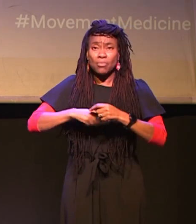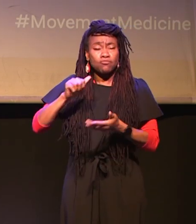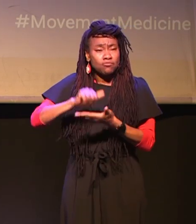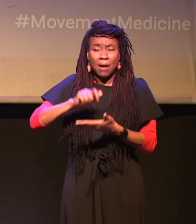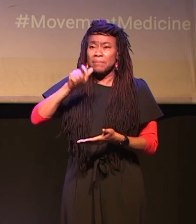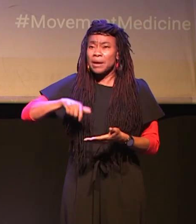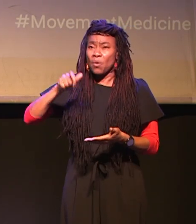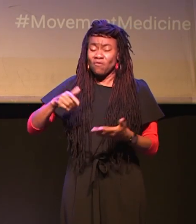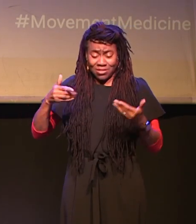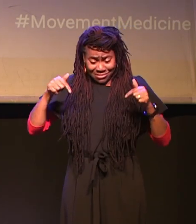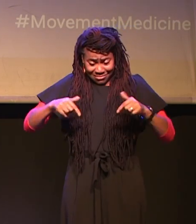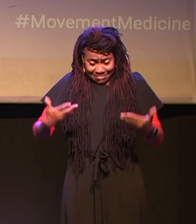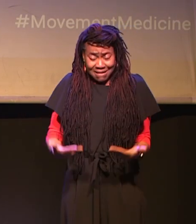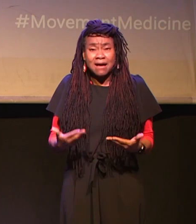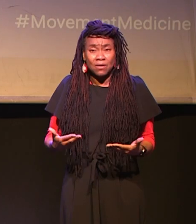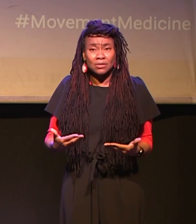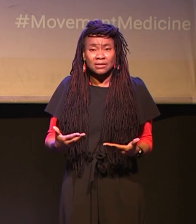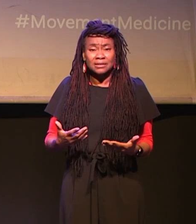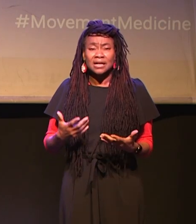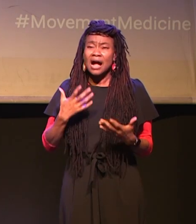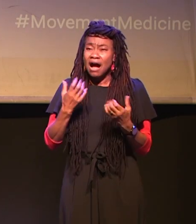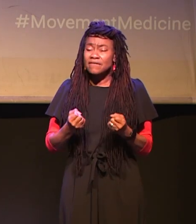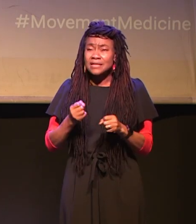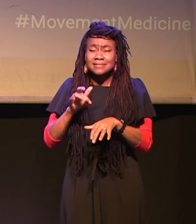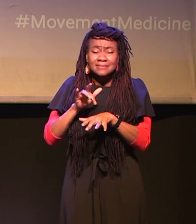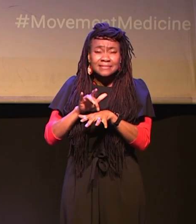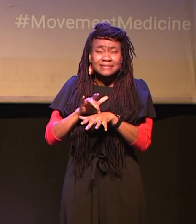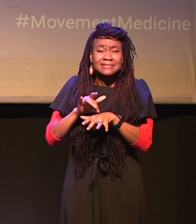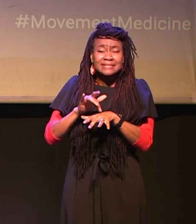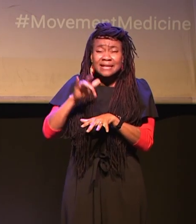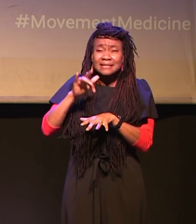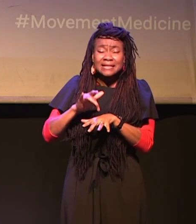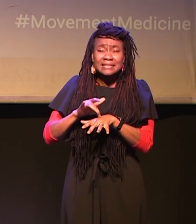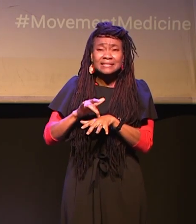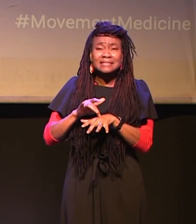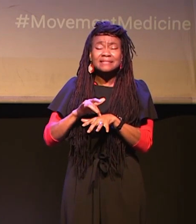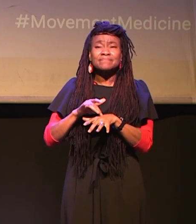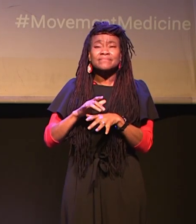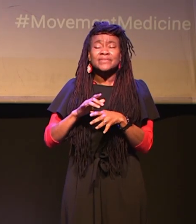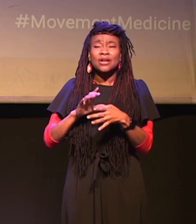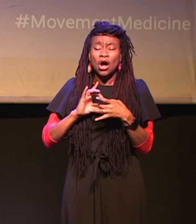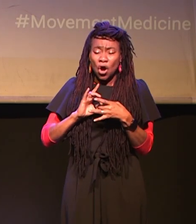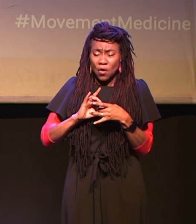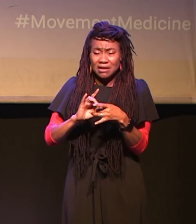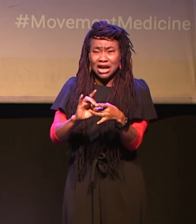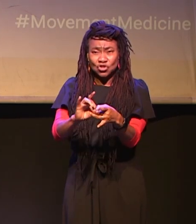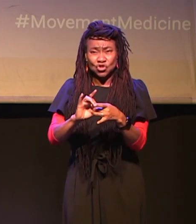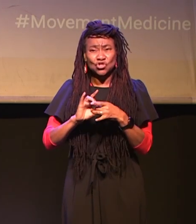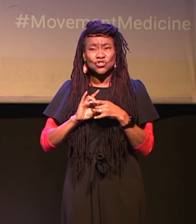and availability for connection that I think is important for us to cultivate in this